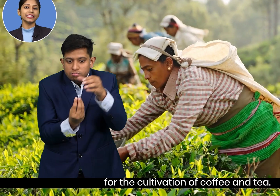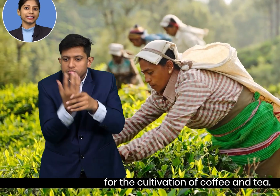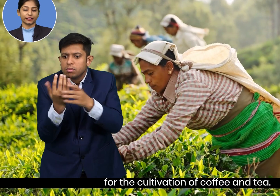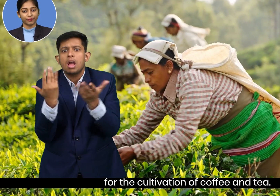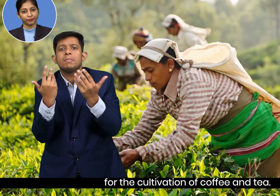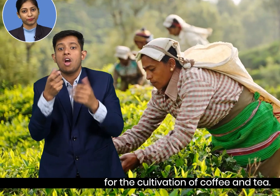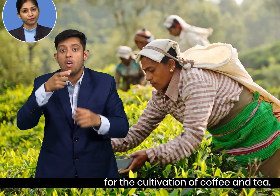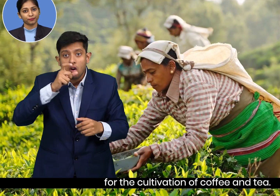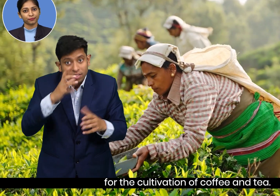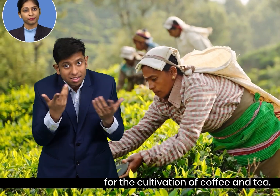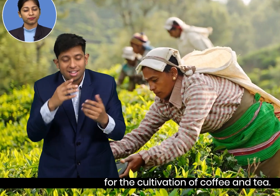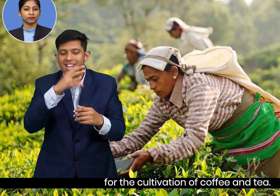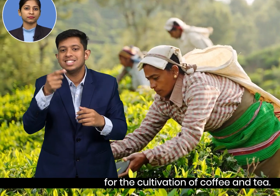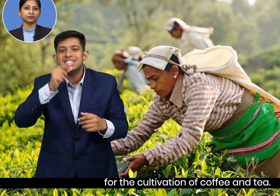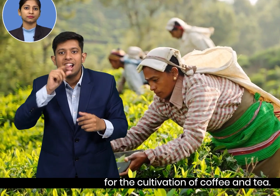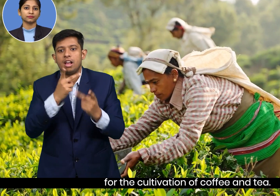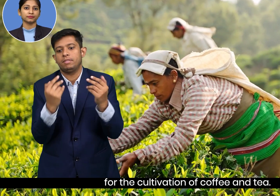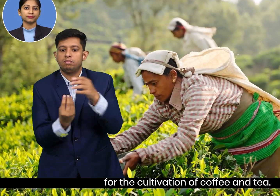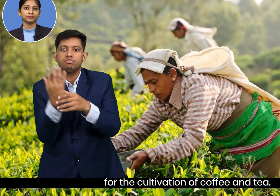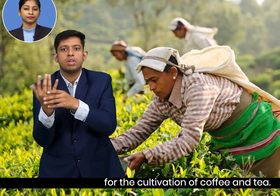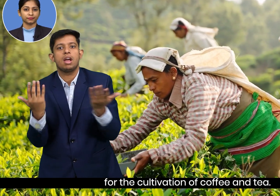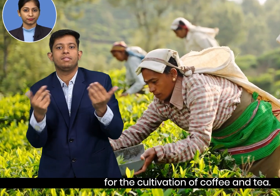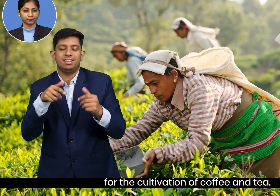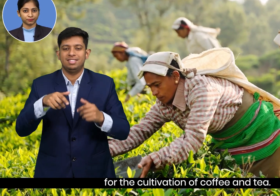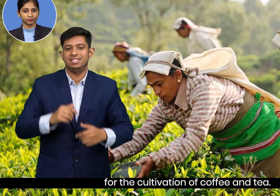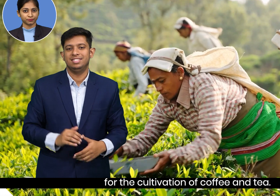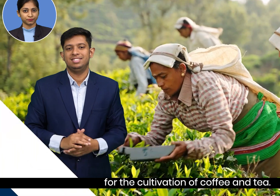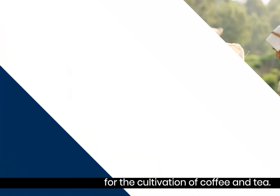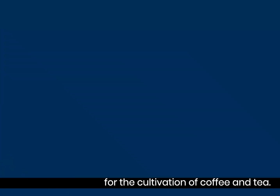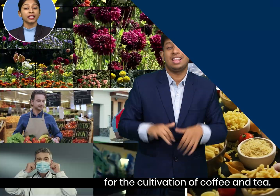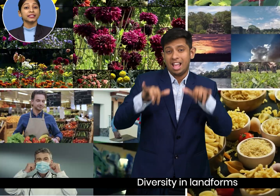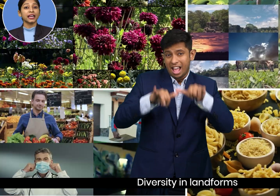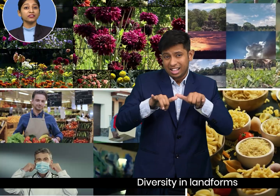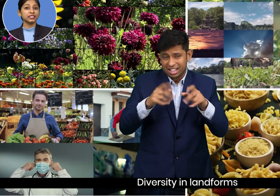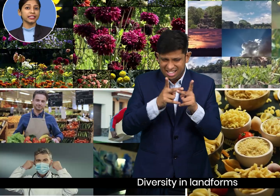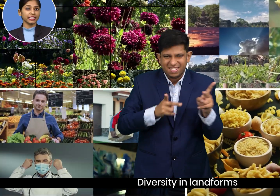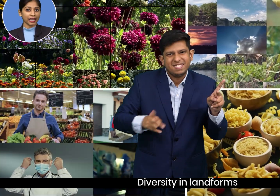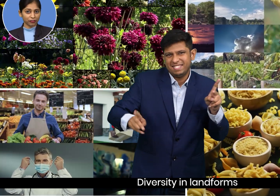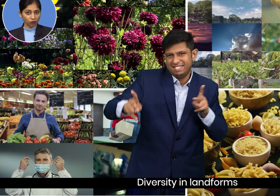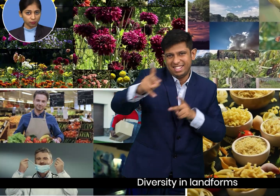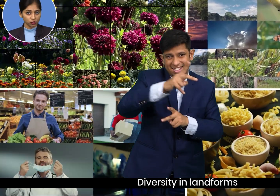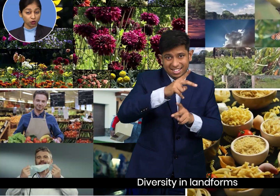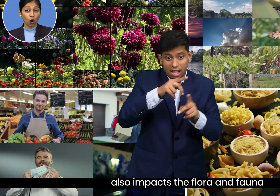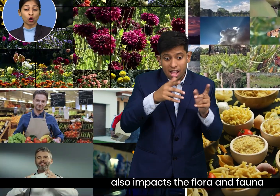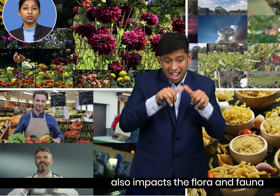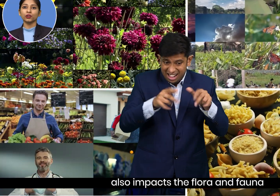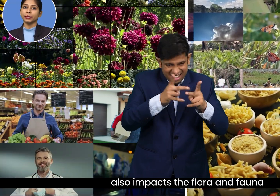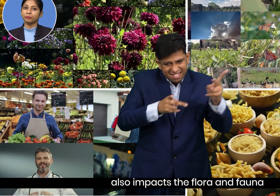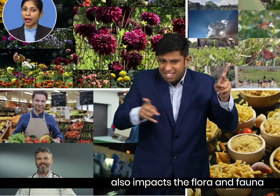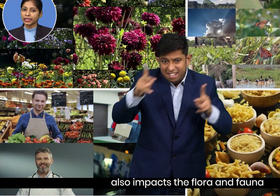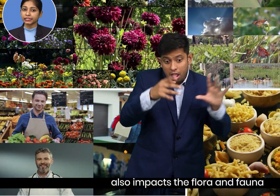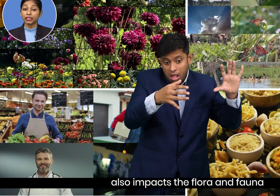and tea. Diversity in landforms